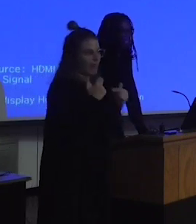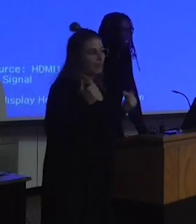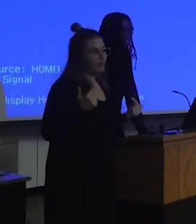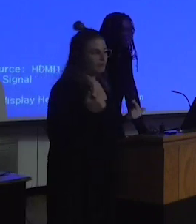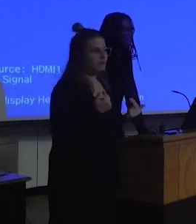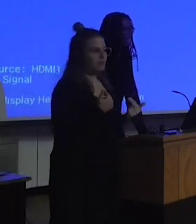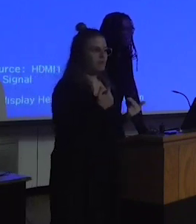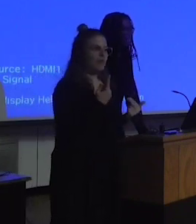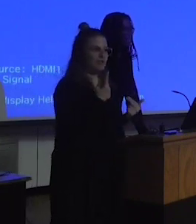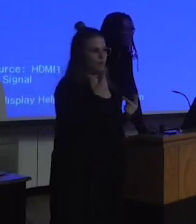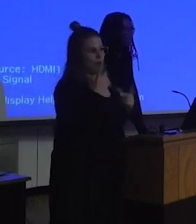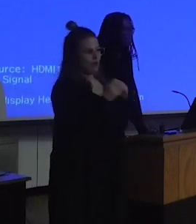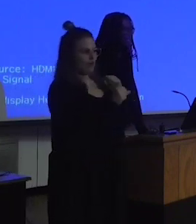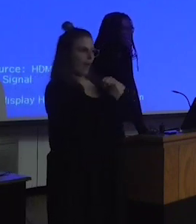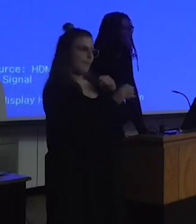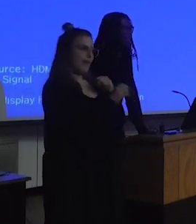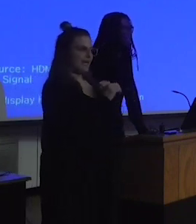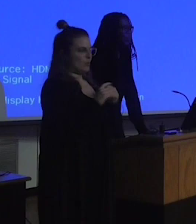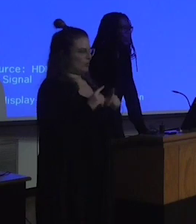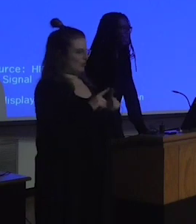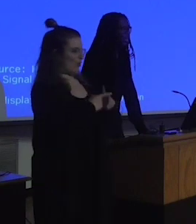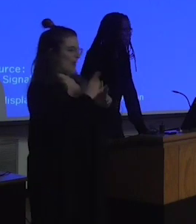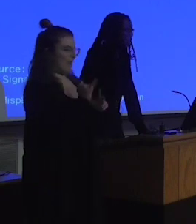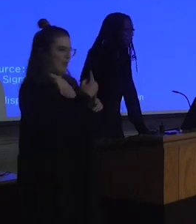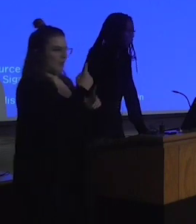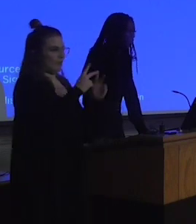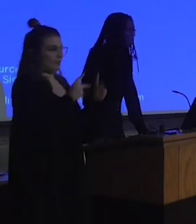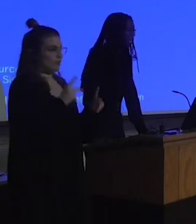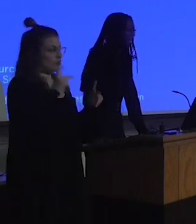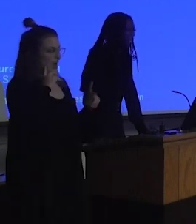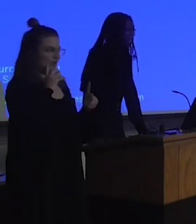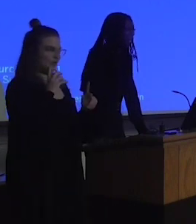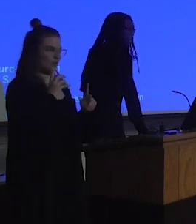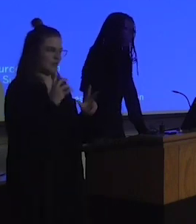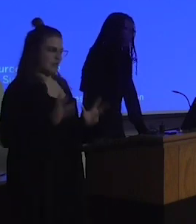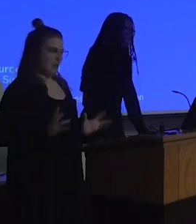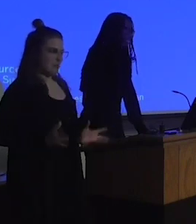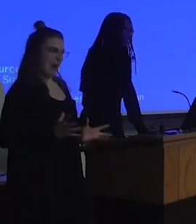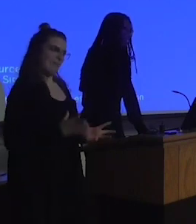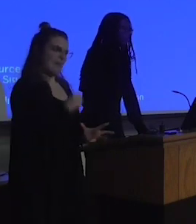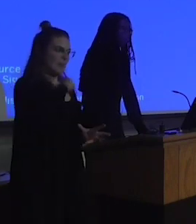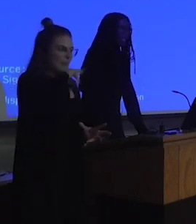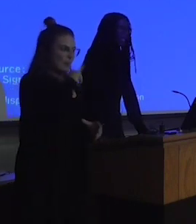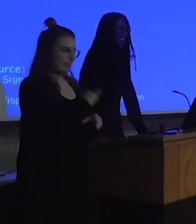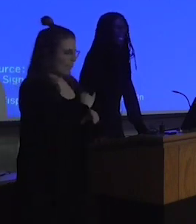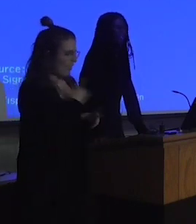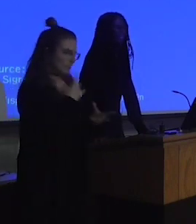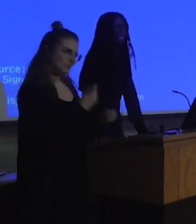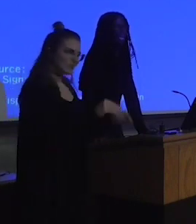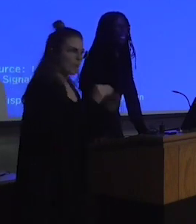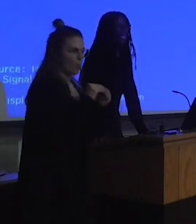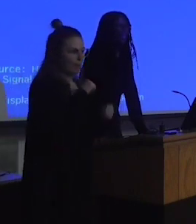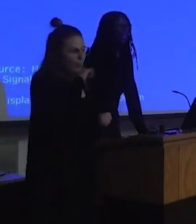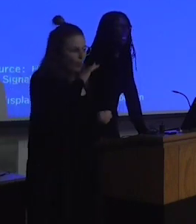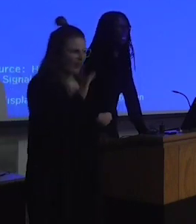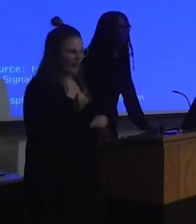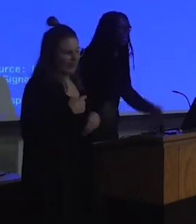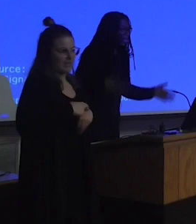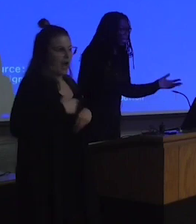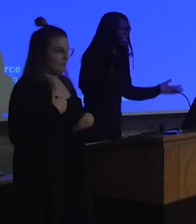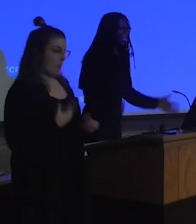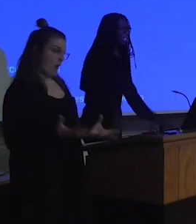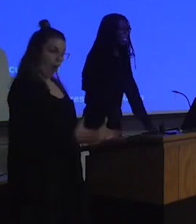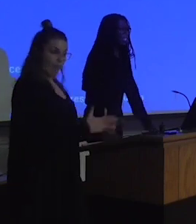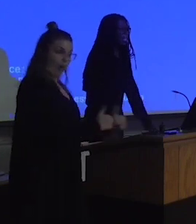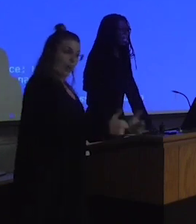like, this was just a campaign that was started by somebody who was trying to prop up the pork industry, which wanted to sell more pork at the time. And so, like, you know,